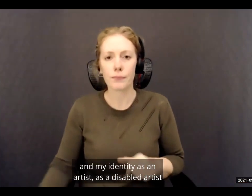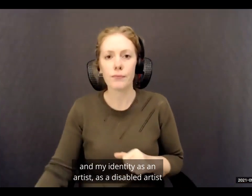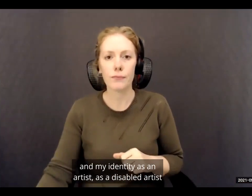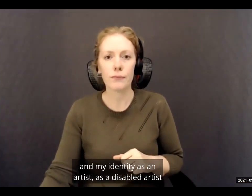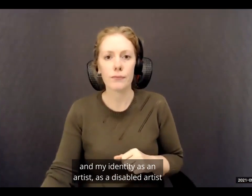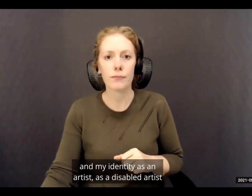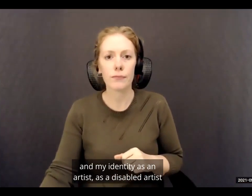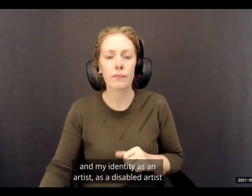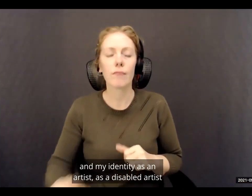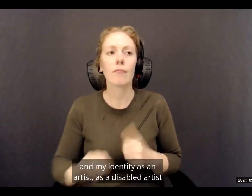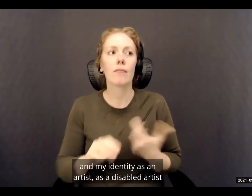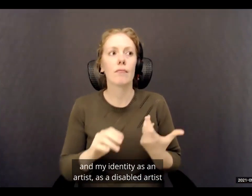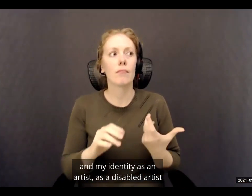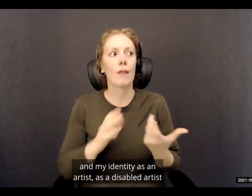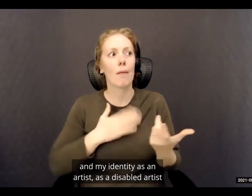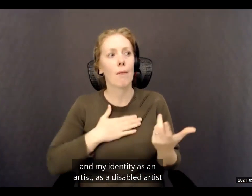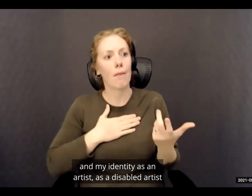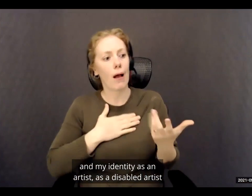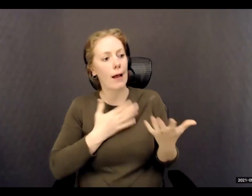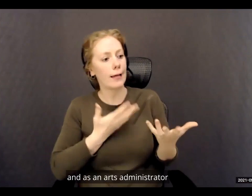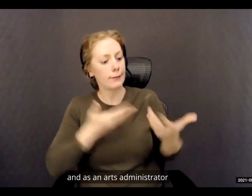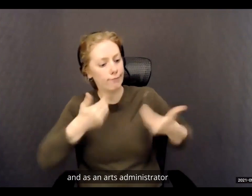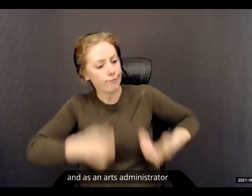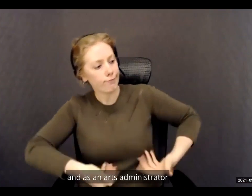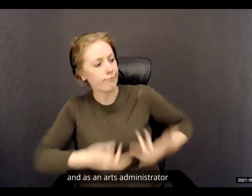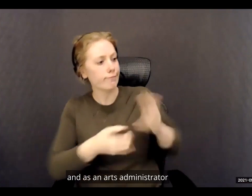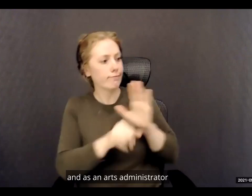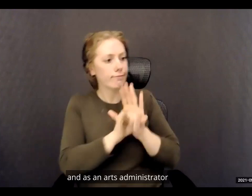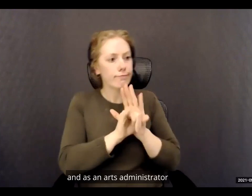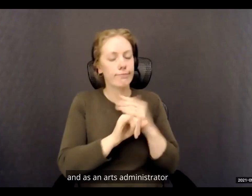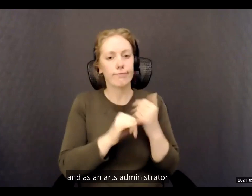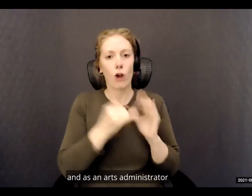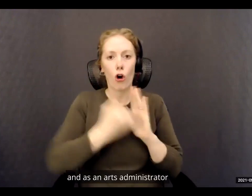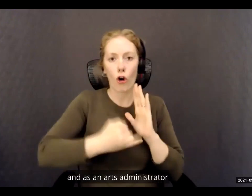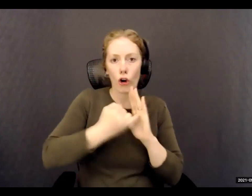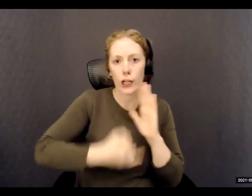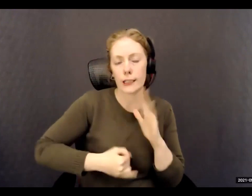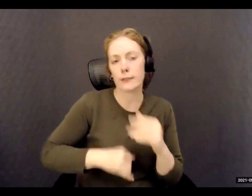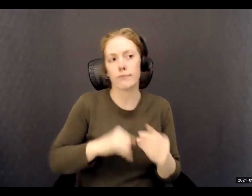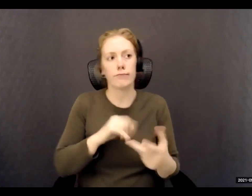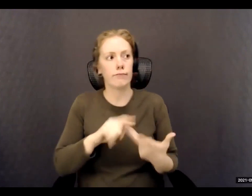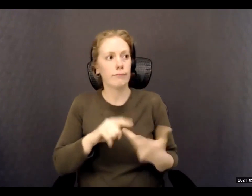as an artist, as a disabled artist, and as an arts administrator